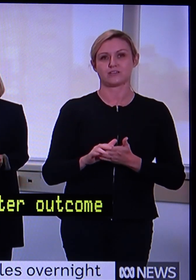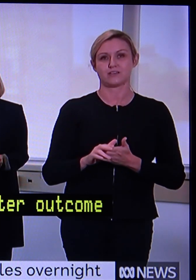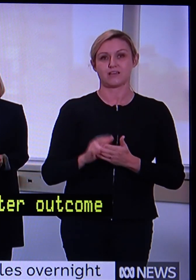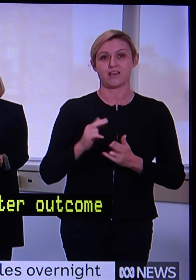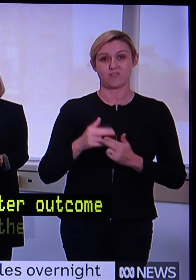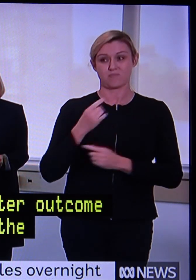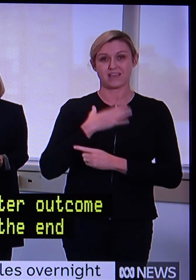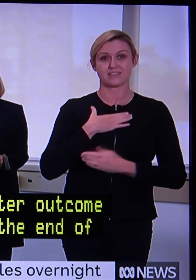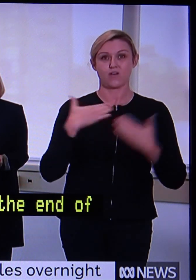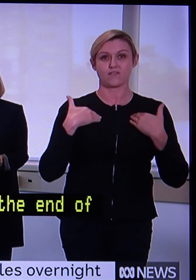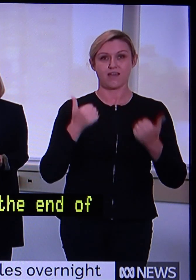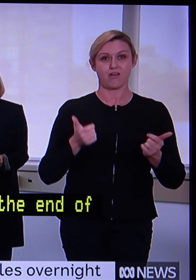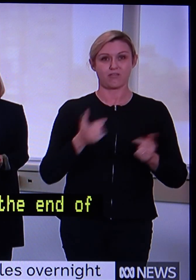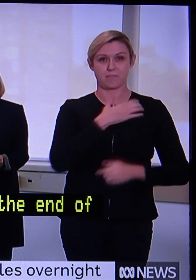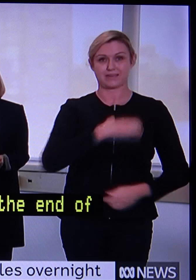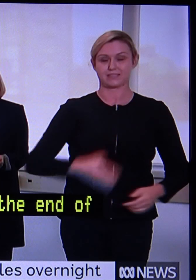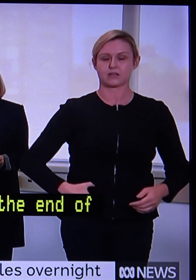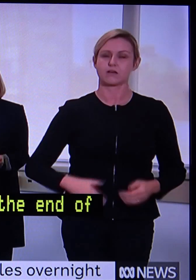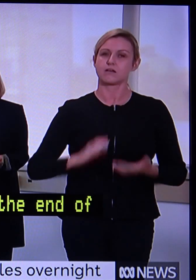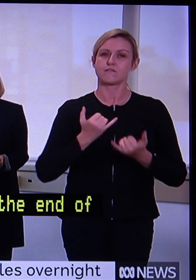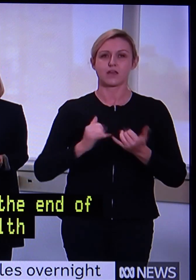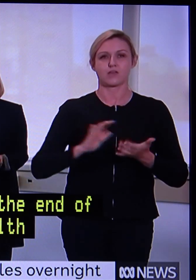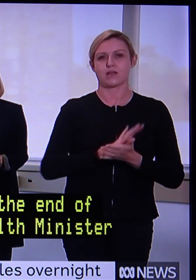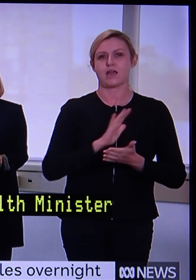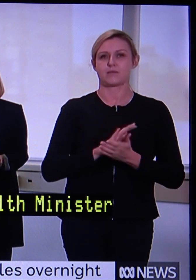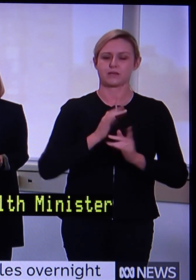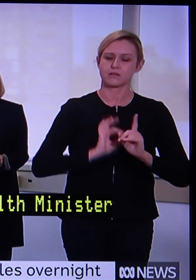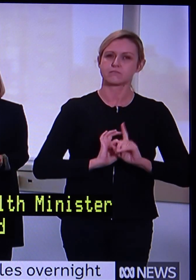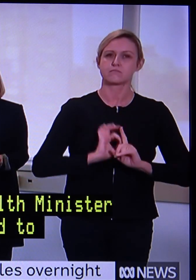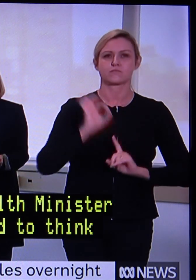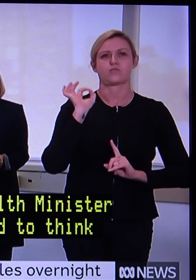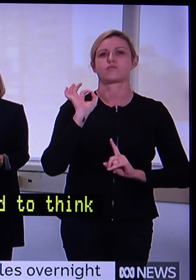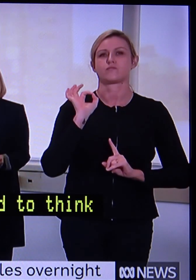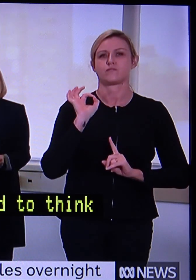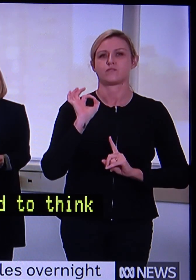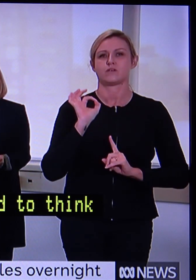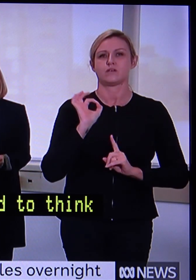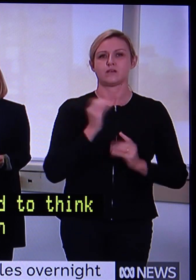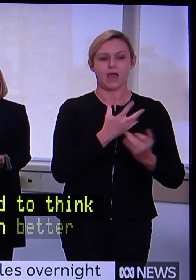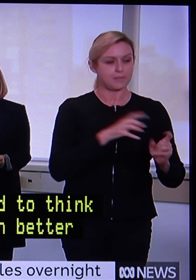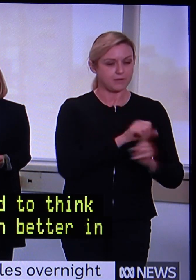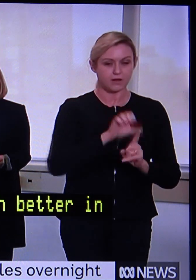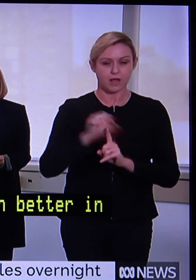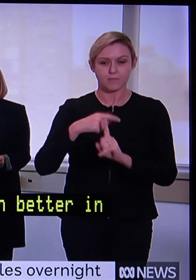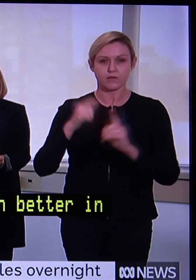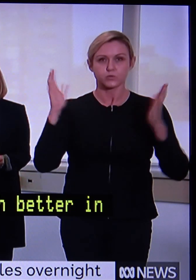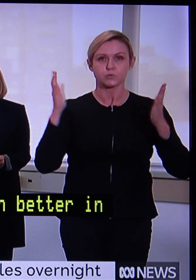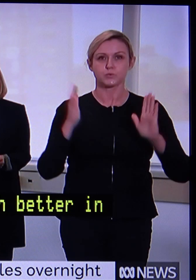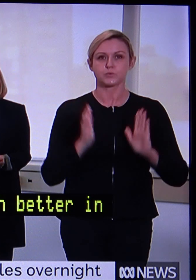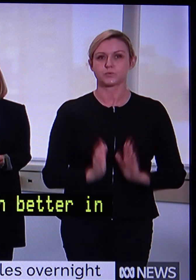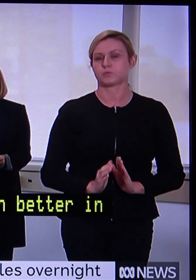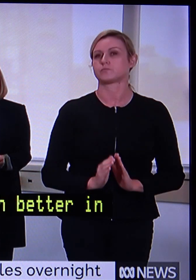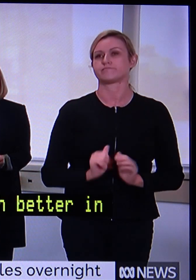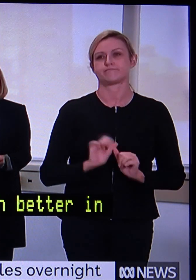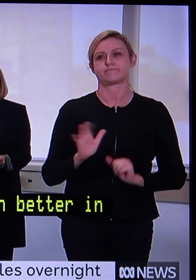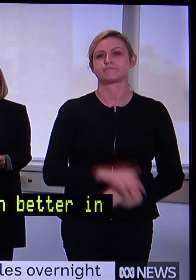absolutely delighted to think that we are doing so much better in terms of the rate of positives, and that it's an incredible